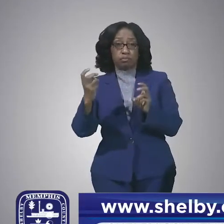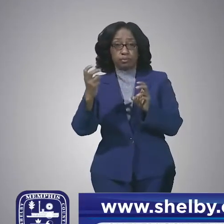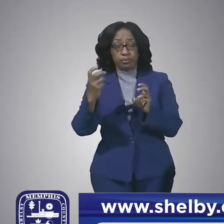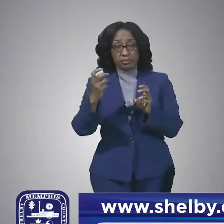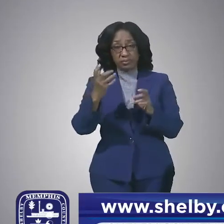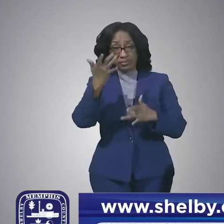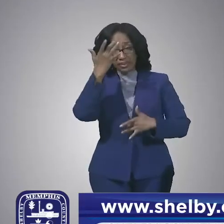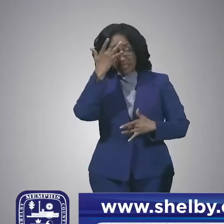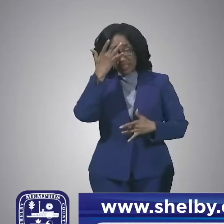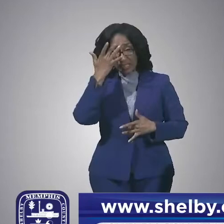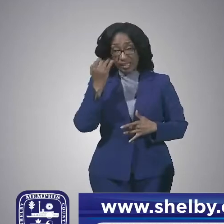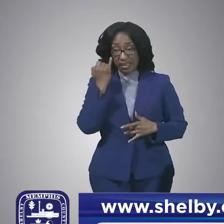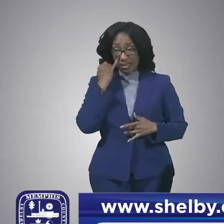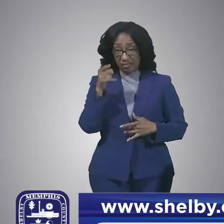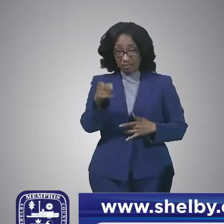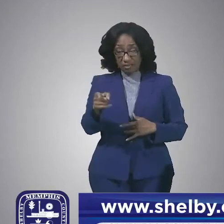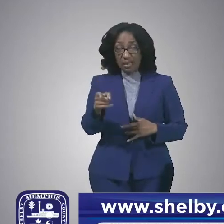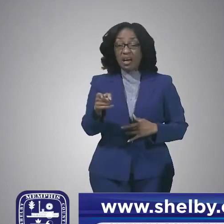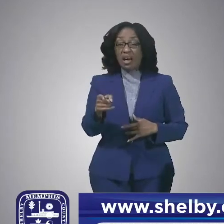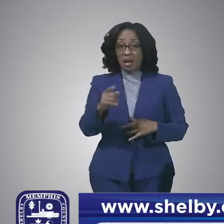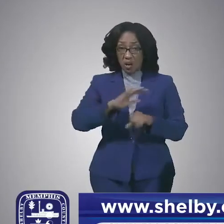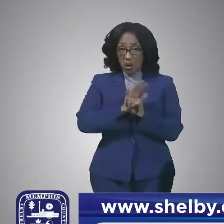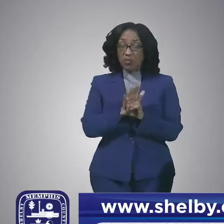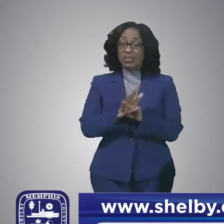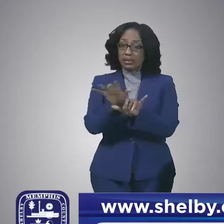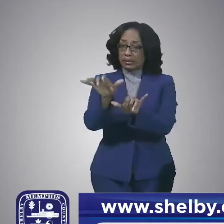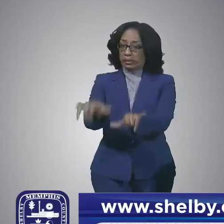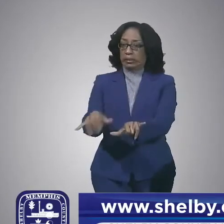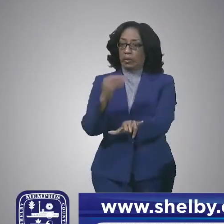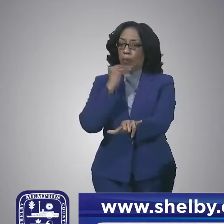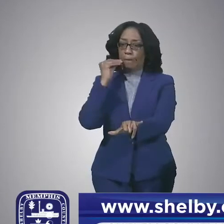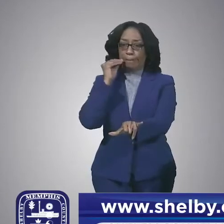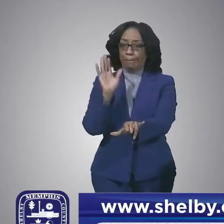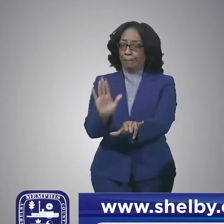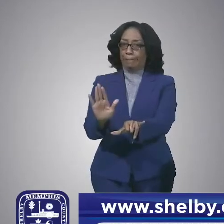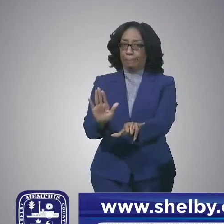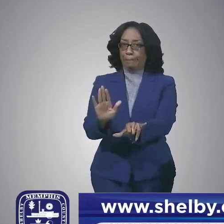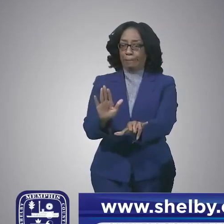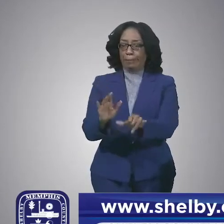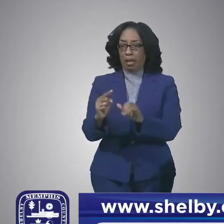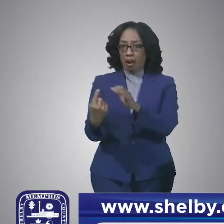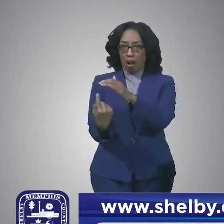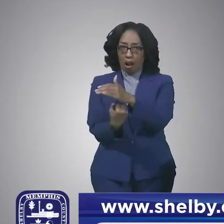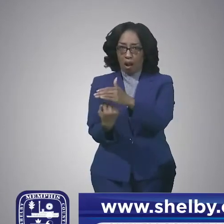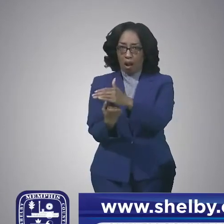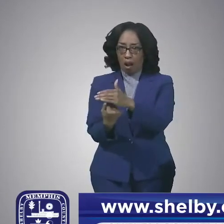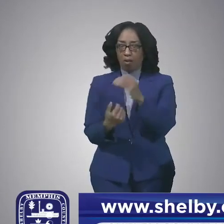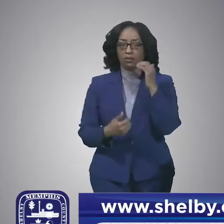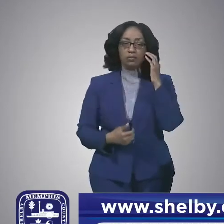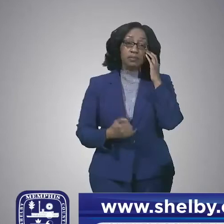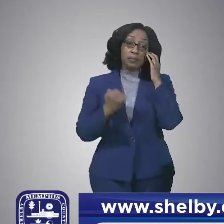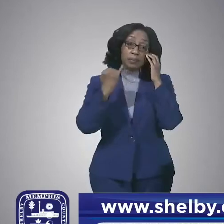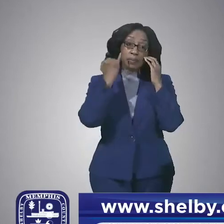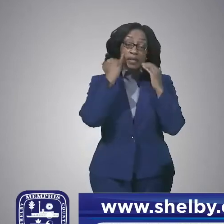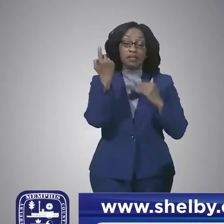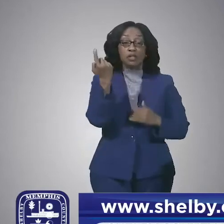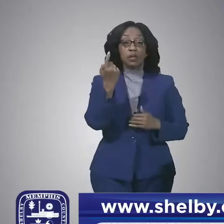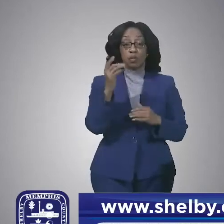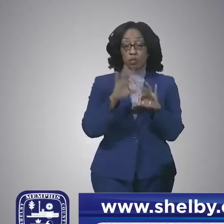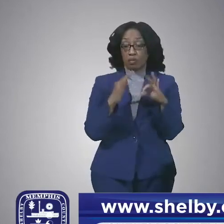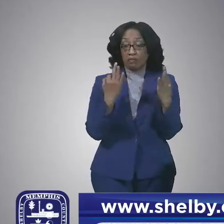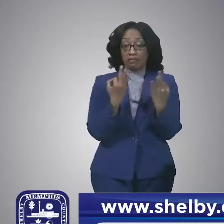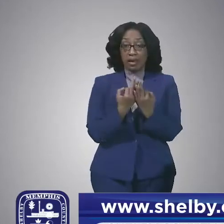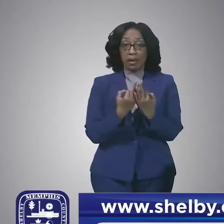needs to stay home and they need to isolate. The next step is, if you know anybody in your family who has not been vaccinated and they